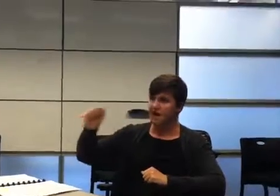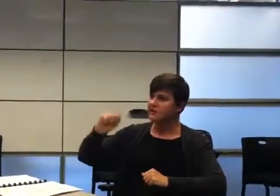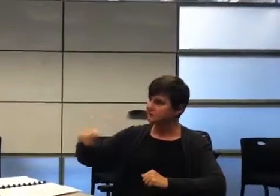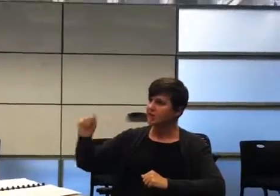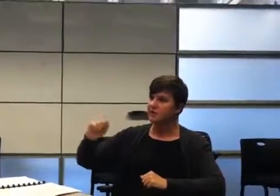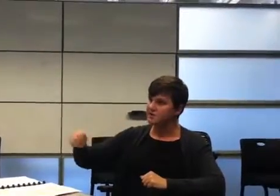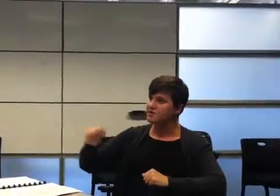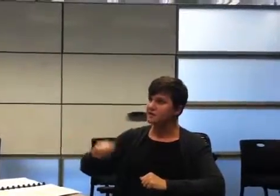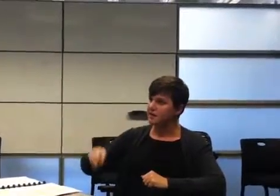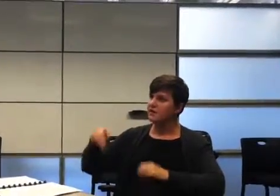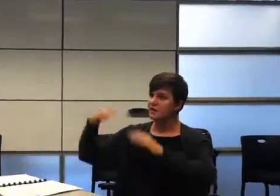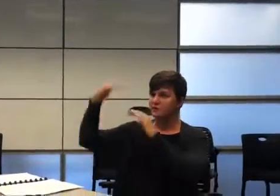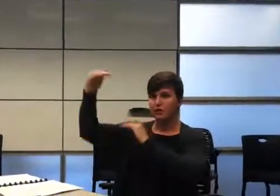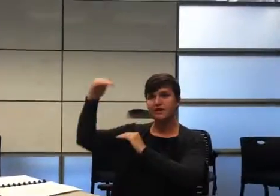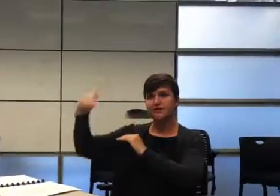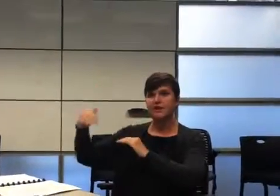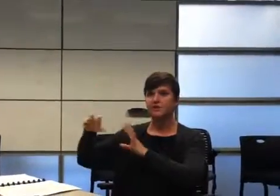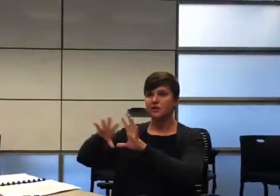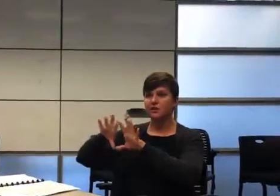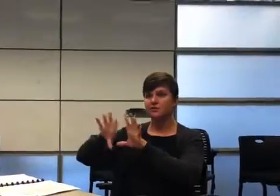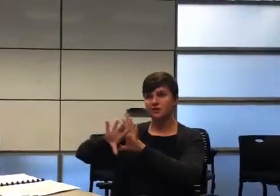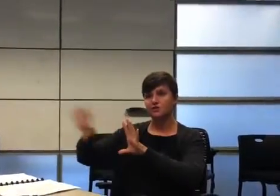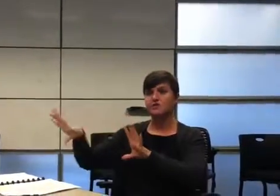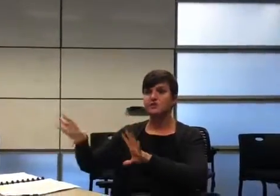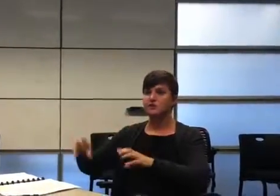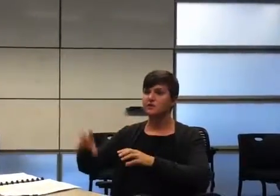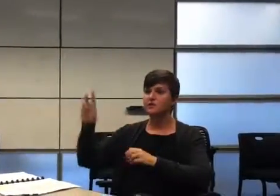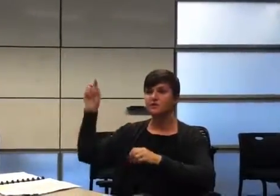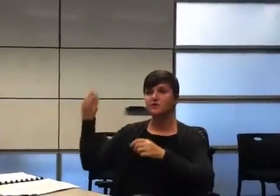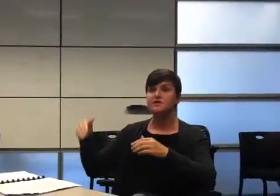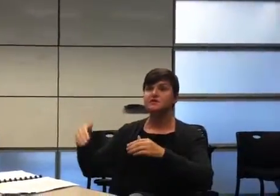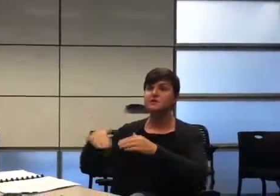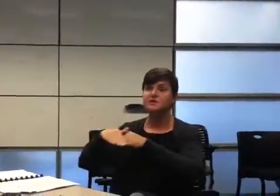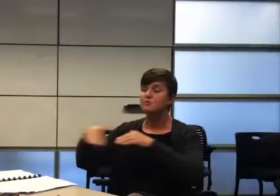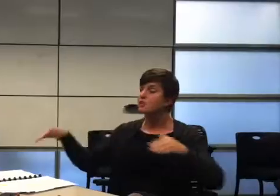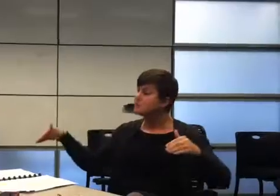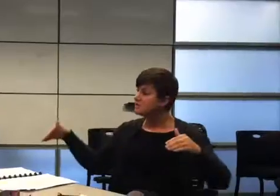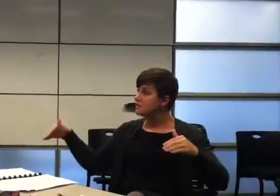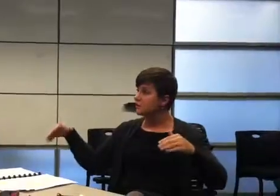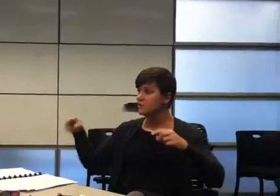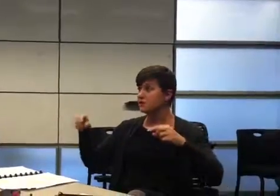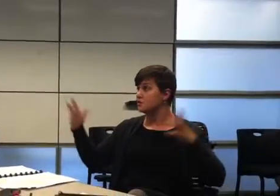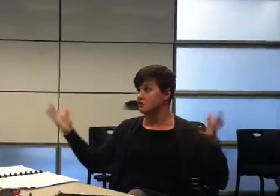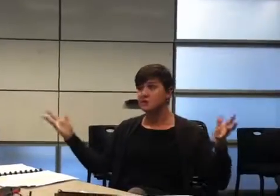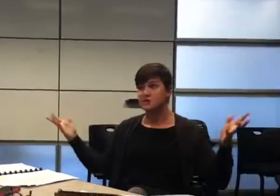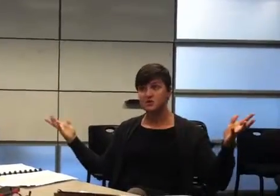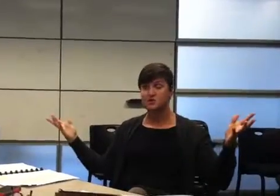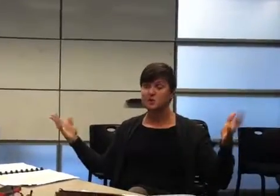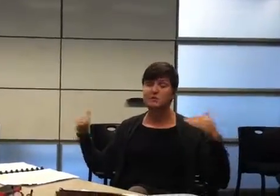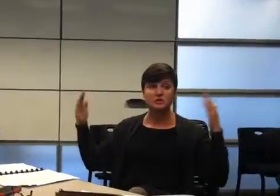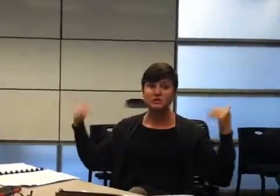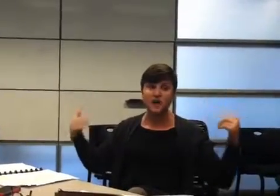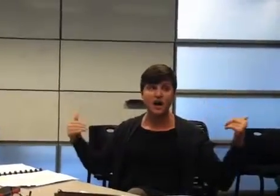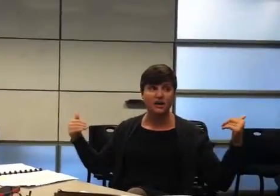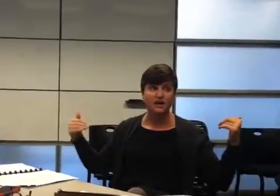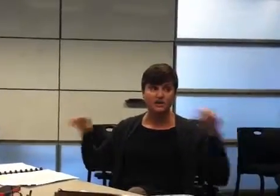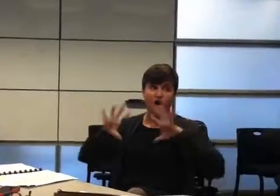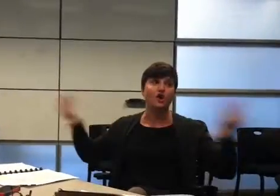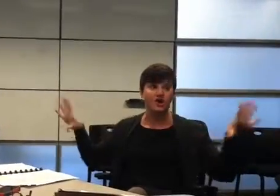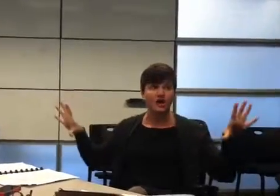tally marks, and then I break it down kind of on a loose curve. So the person who gets the most, or sometimes there's 2 or 3 people who tie and all get